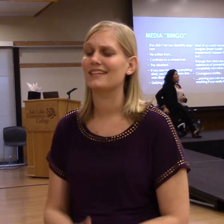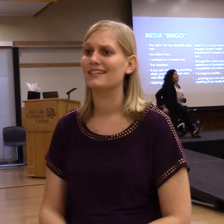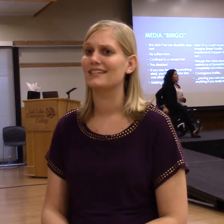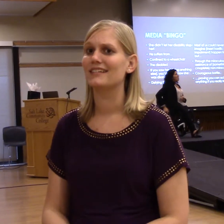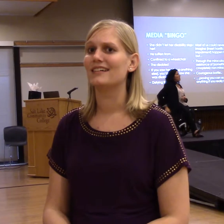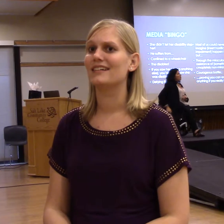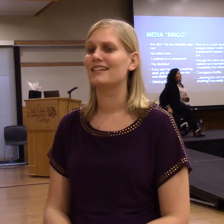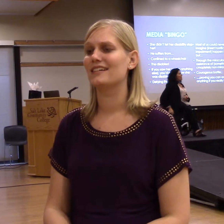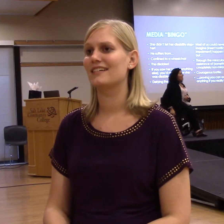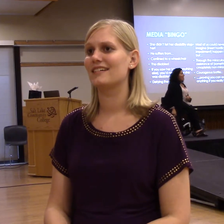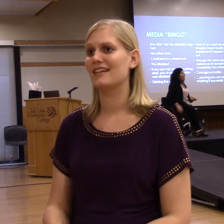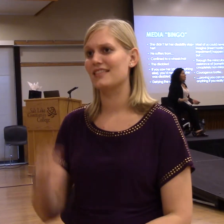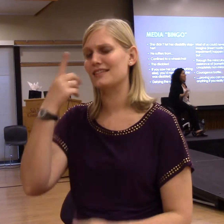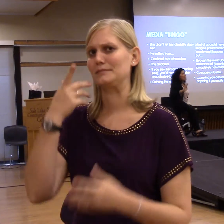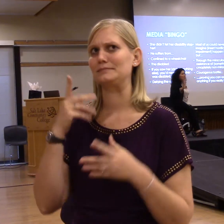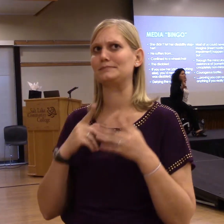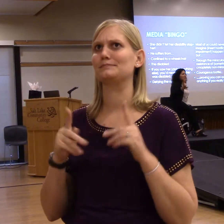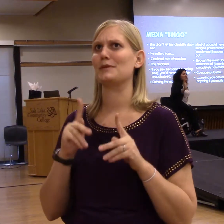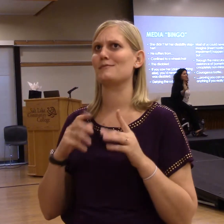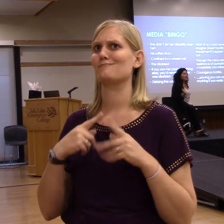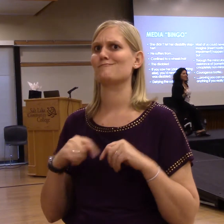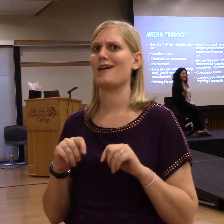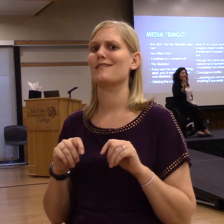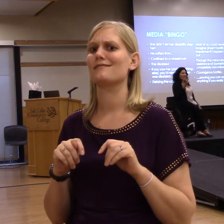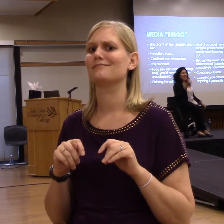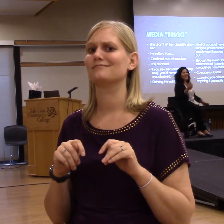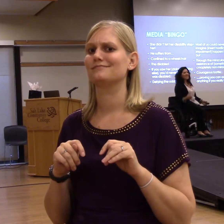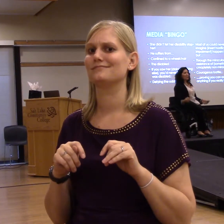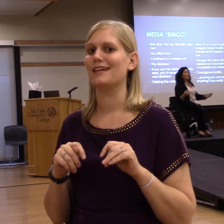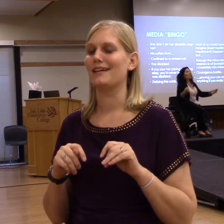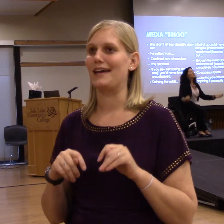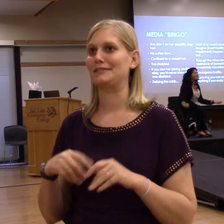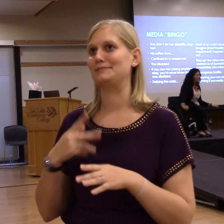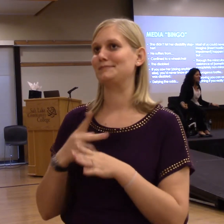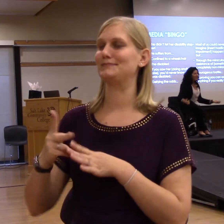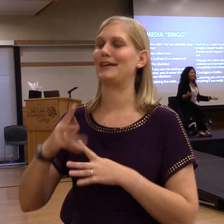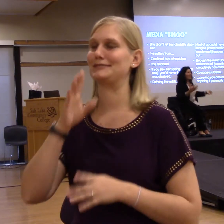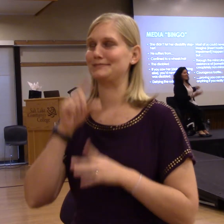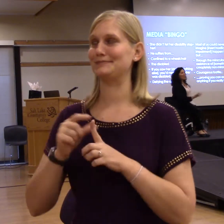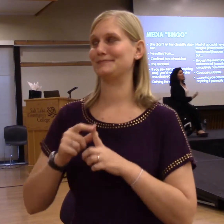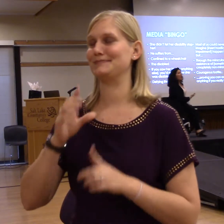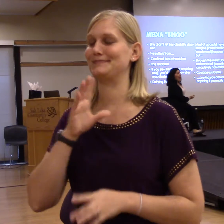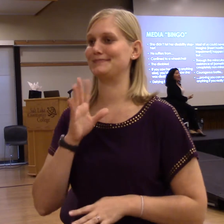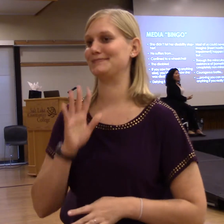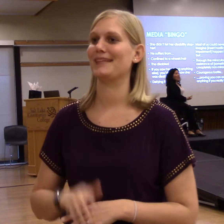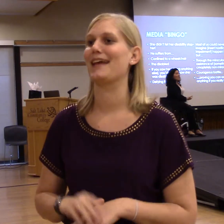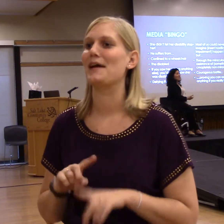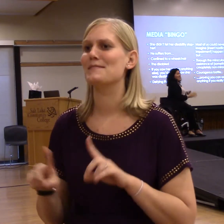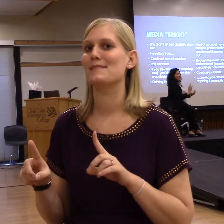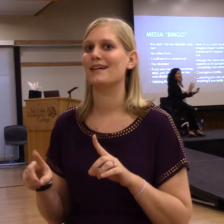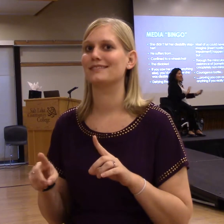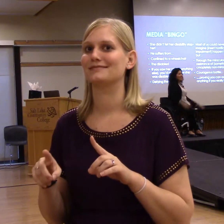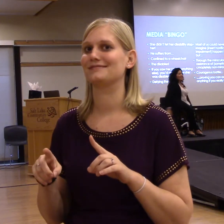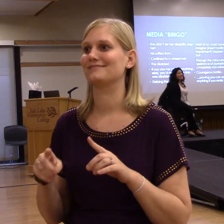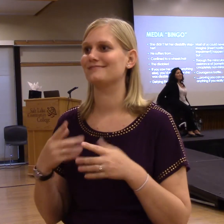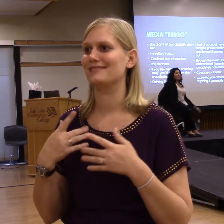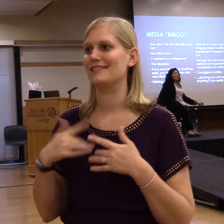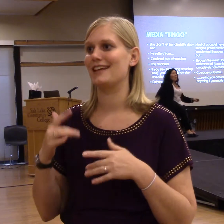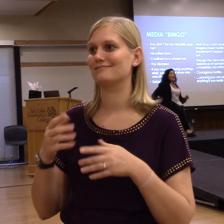I think sometimes people try to talk in a way that's professional and sophisticated, and that's even worse, right? Because then you fall back on all of these kind